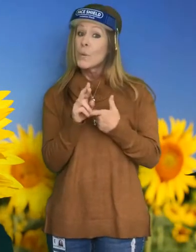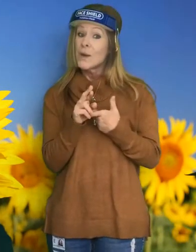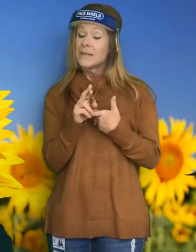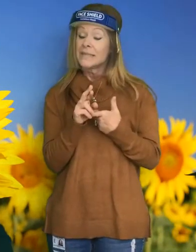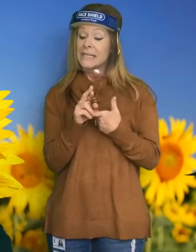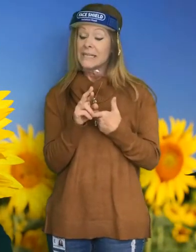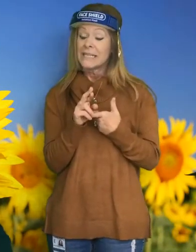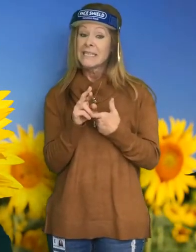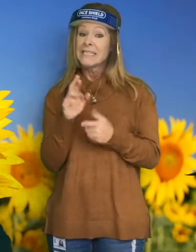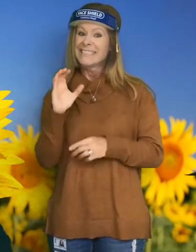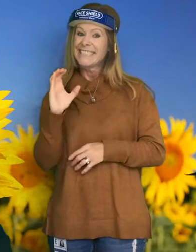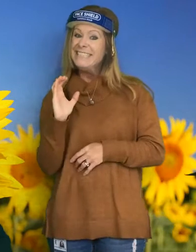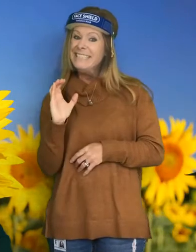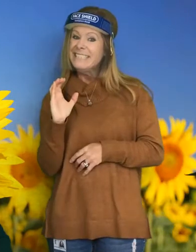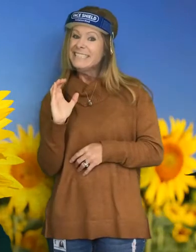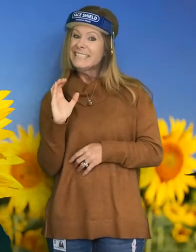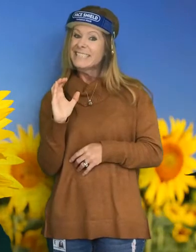or C.